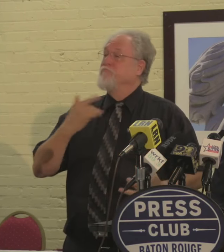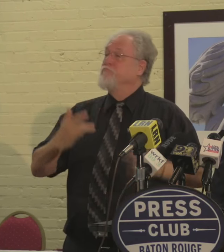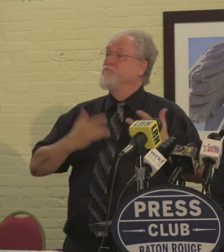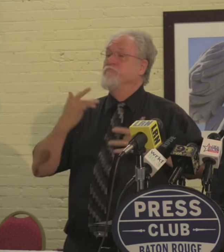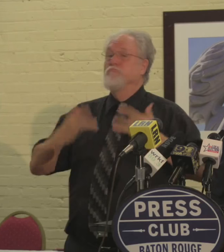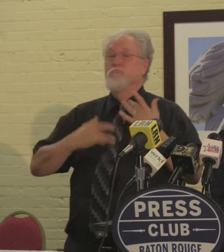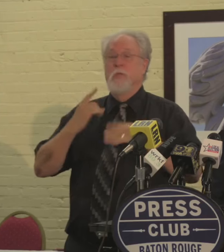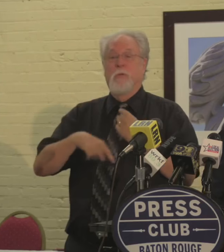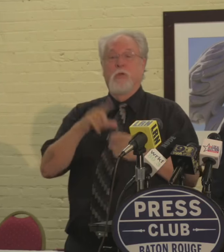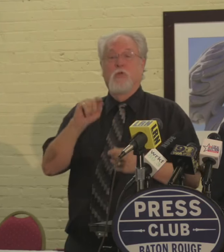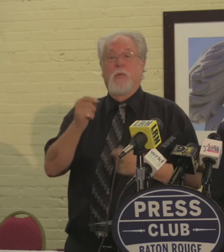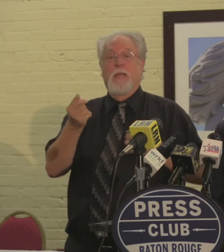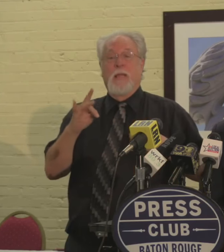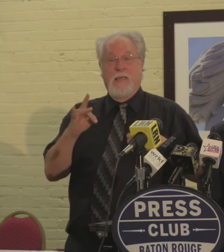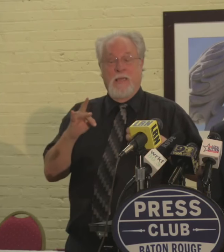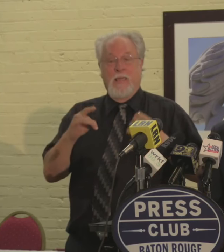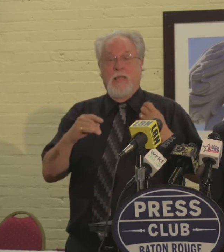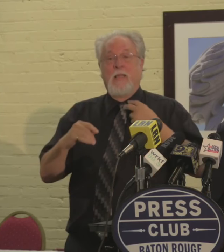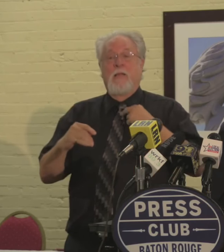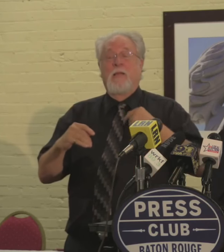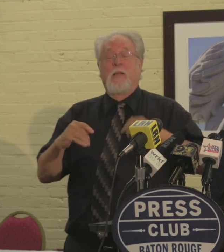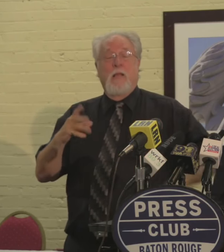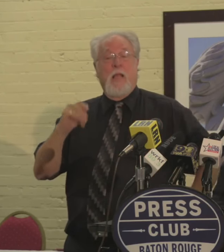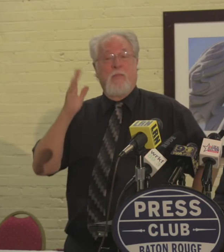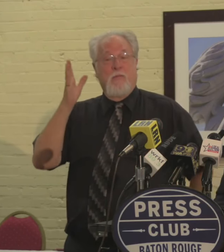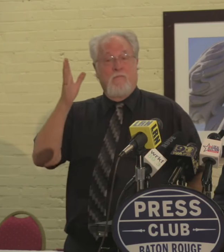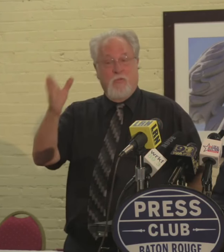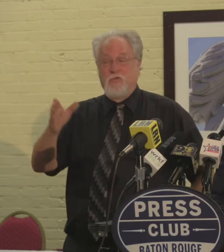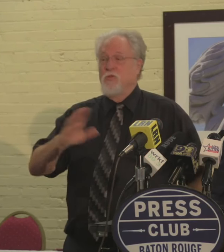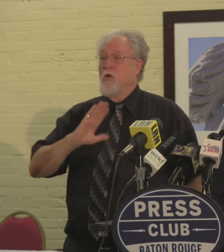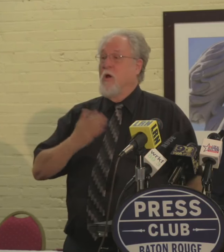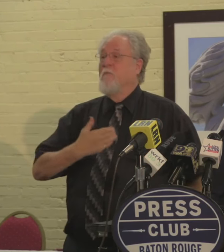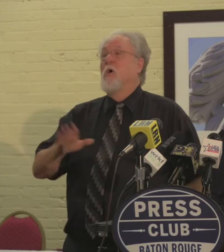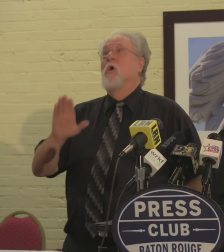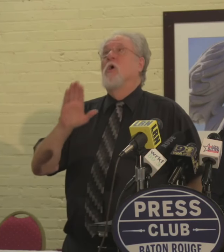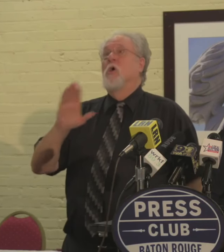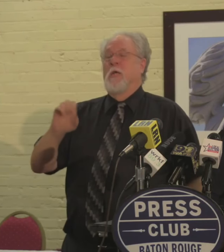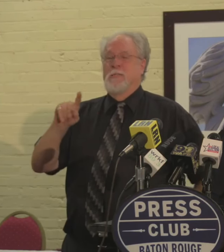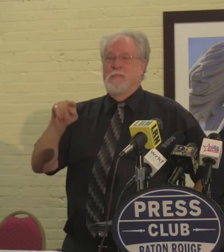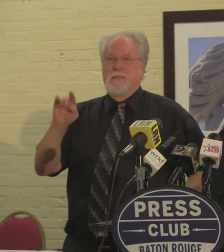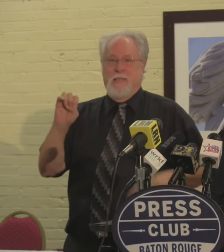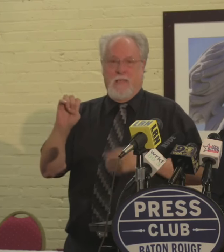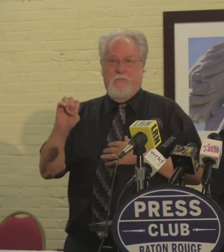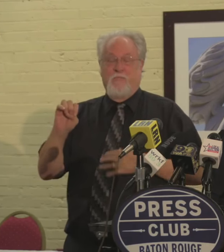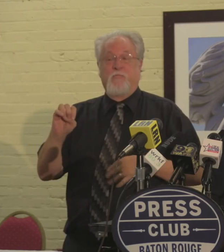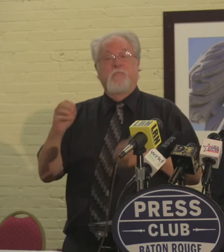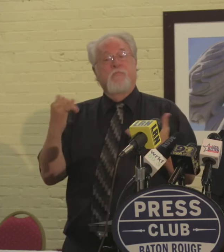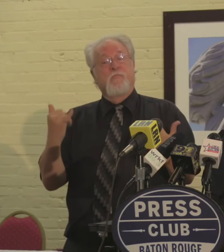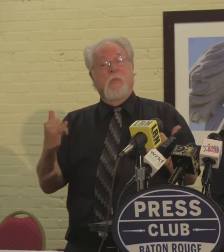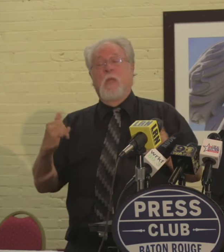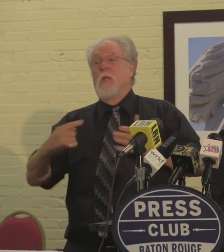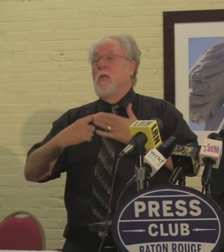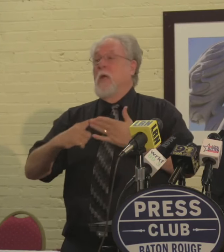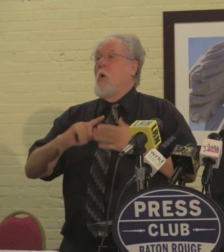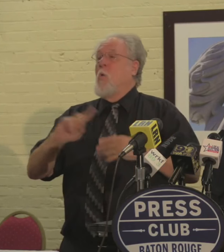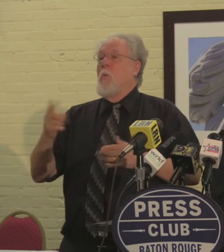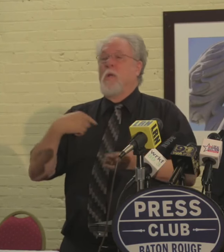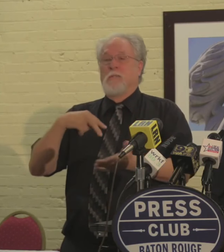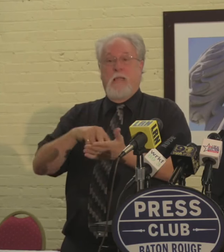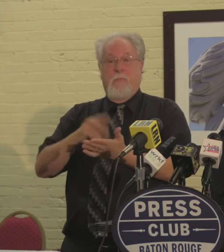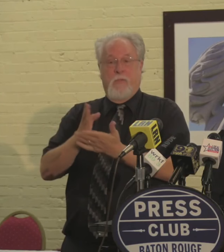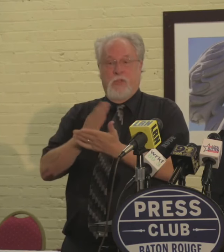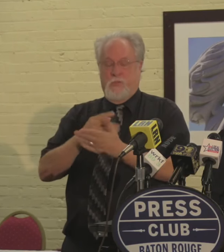about 2018. I'm excited about the future of our great state. So today I'm going to talk about where we stand with the